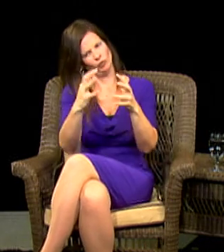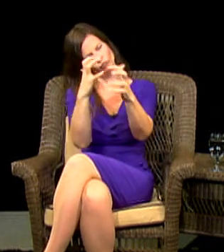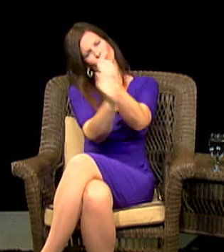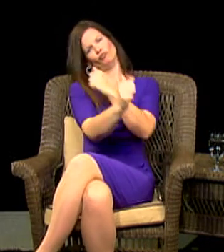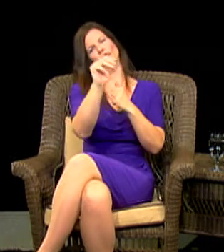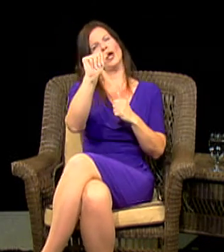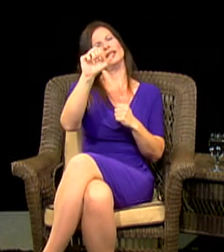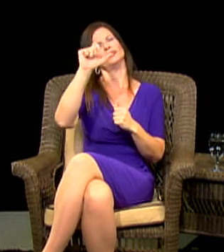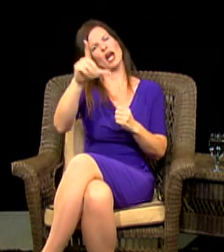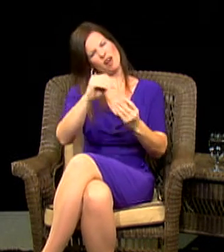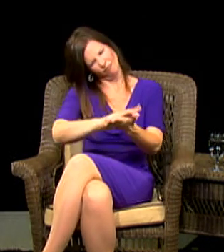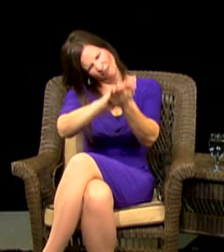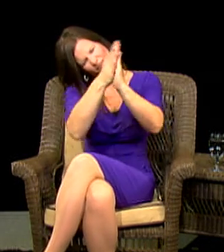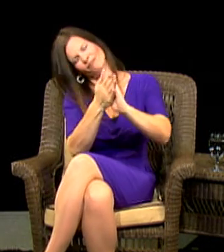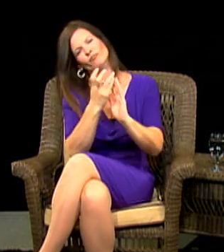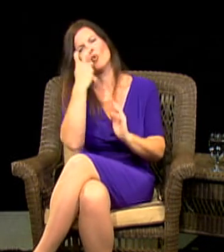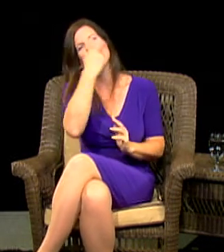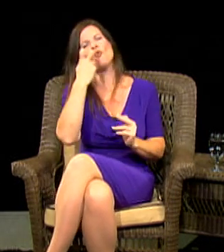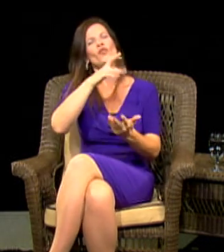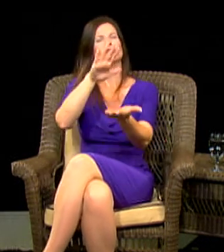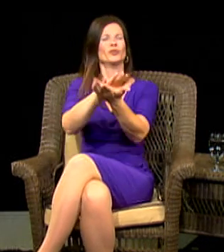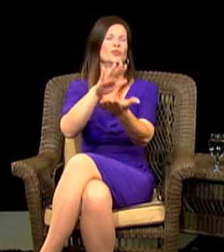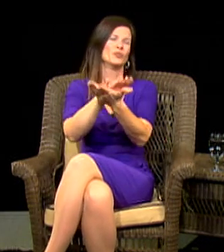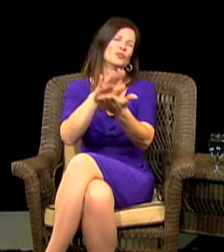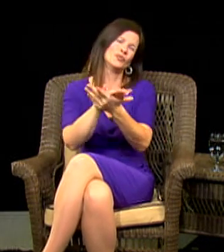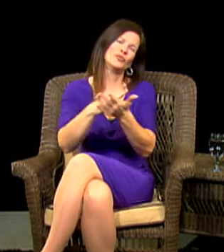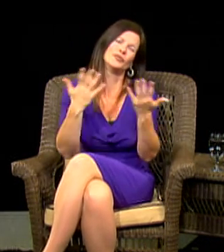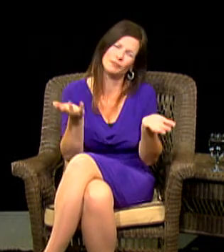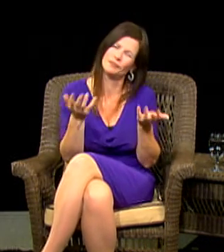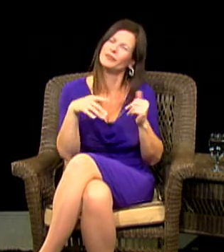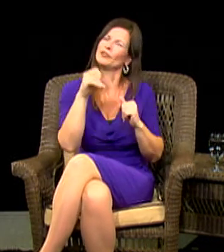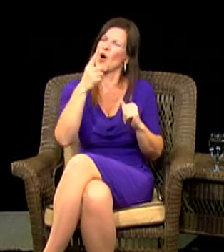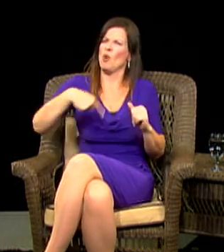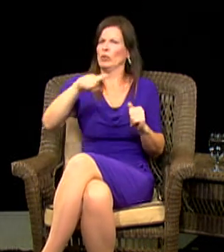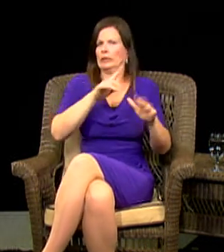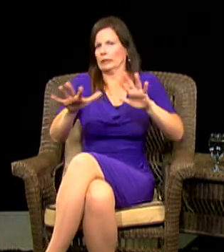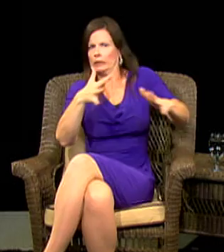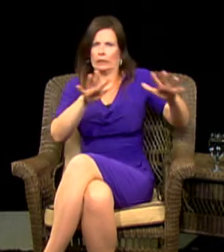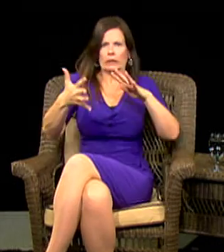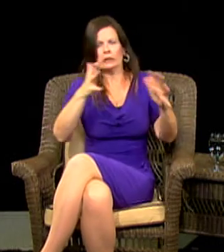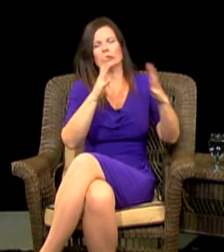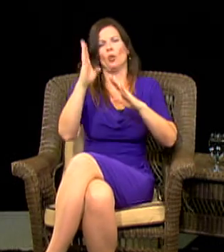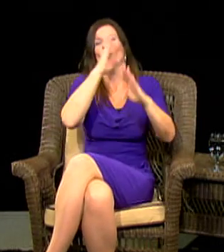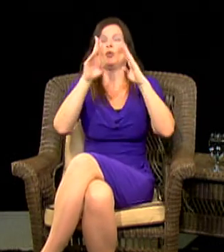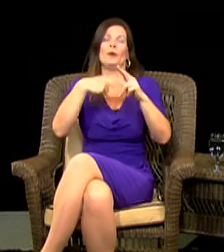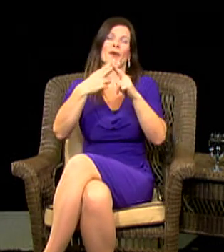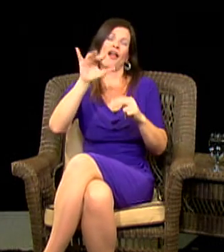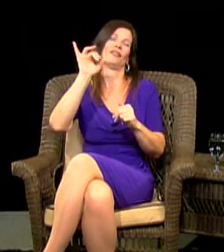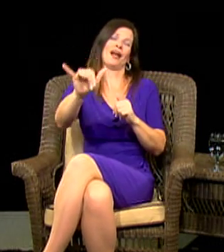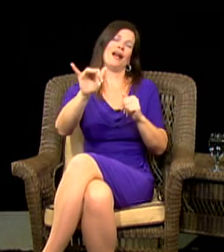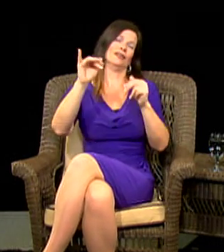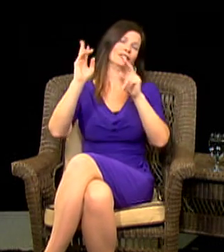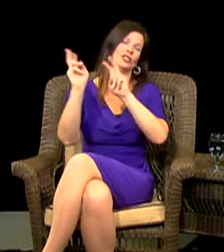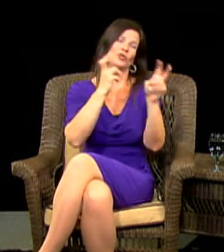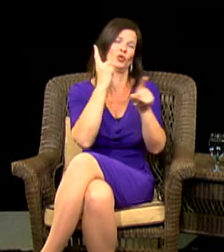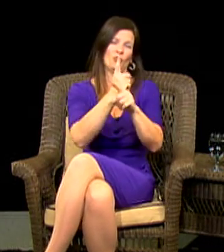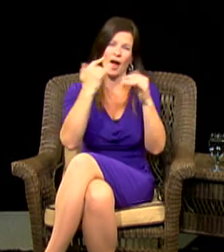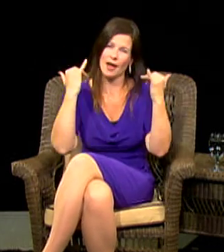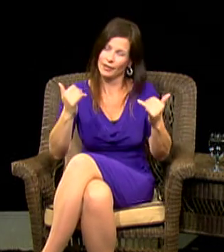and advocate for American Sign Language and not make another school for the deaf into an